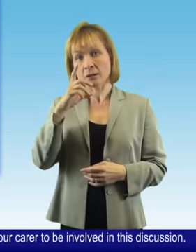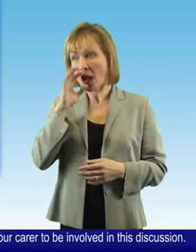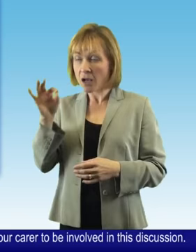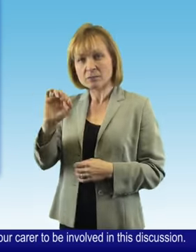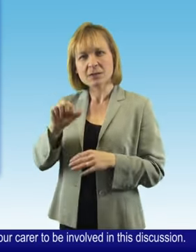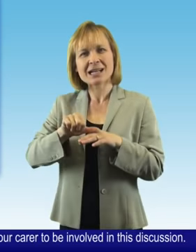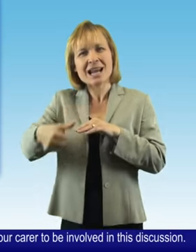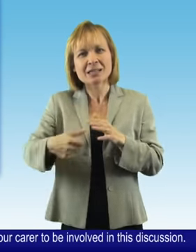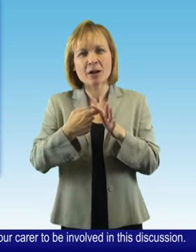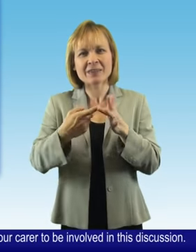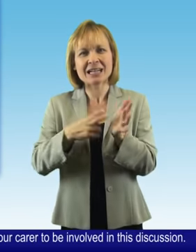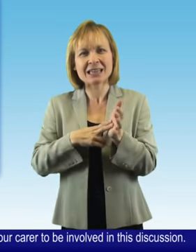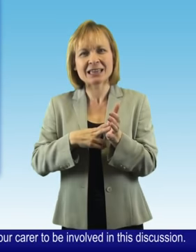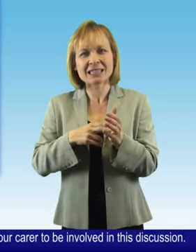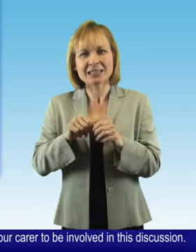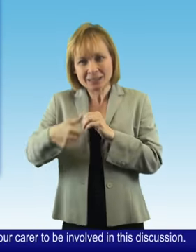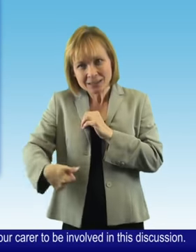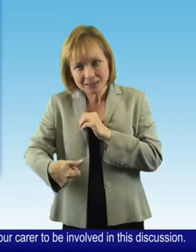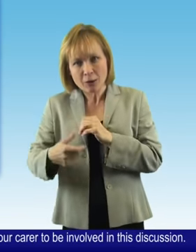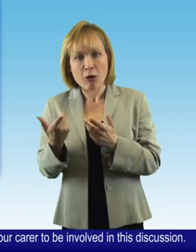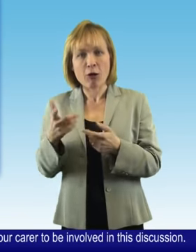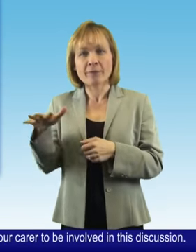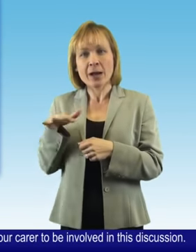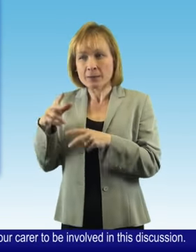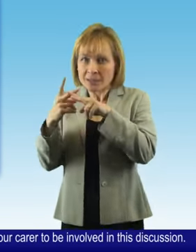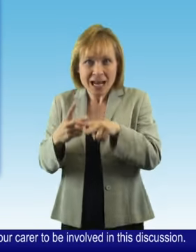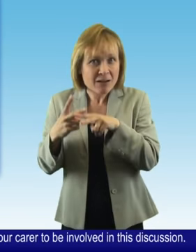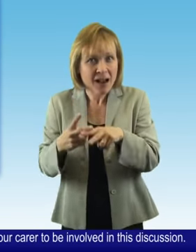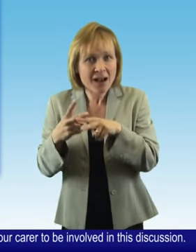You can ask your next of kin or your carer to be involved in this discussion.